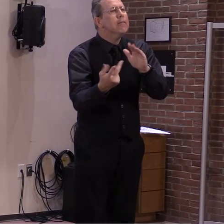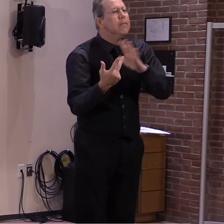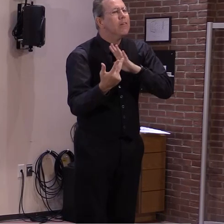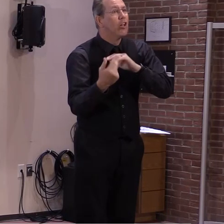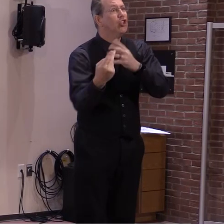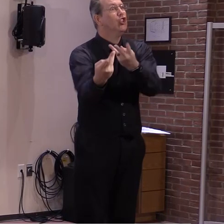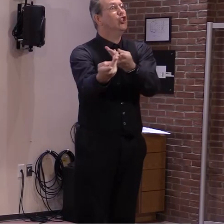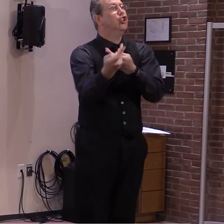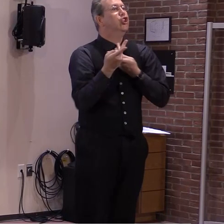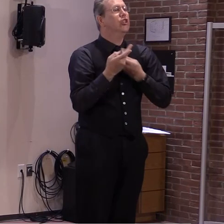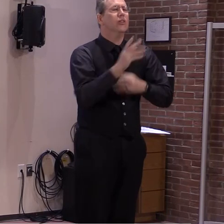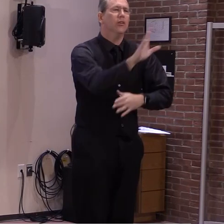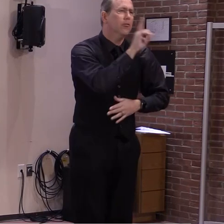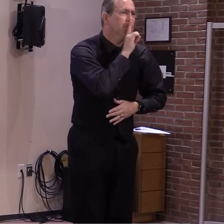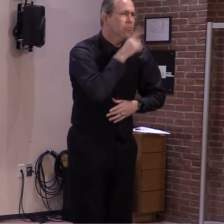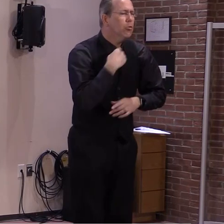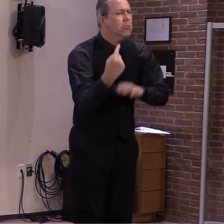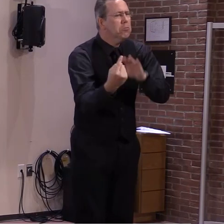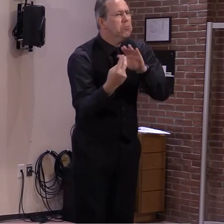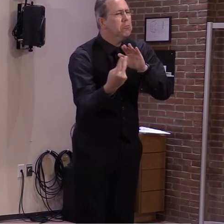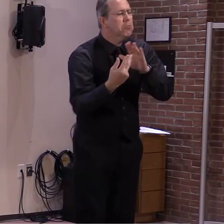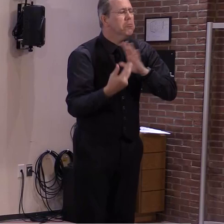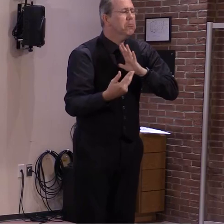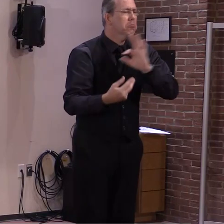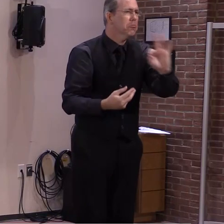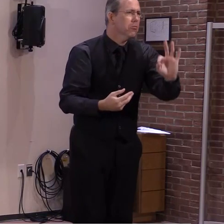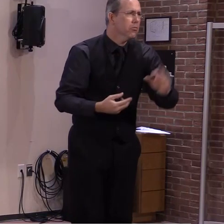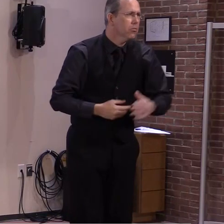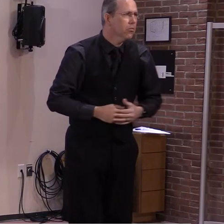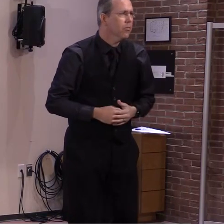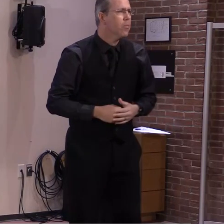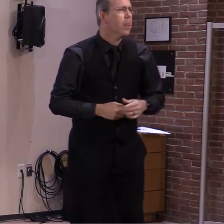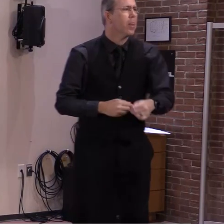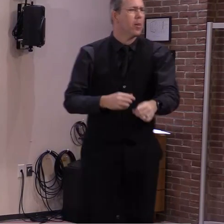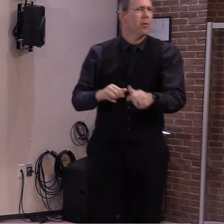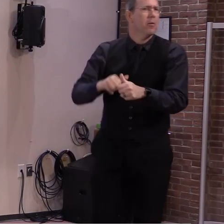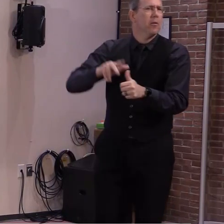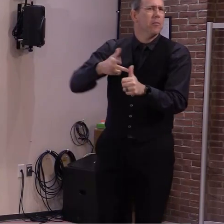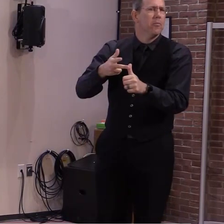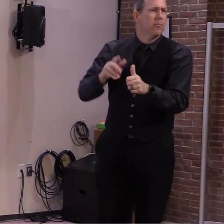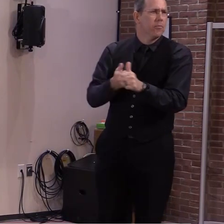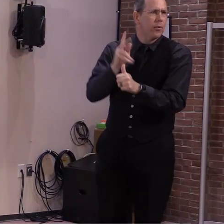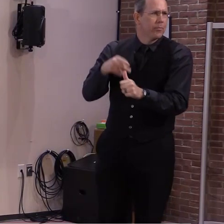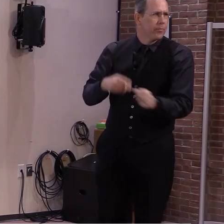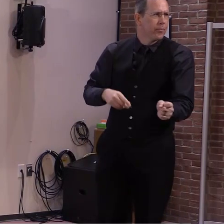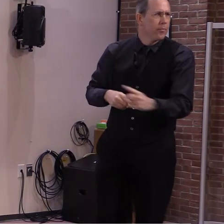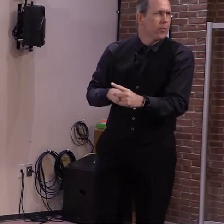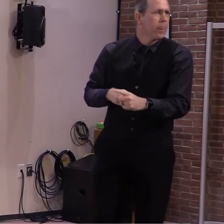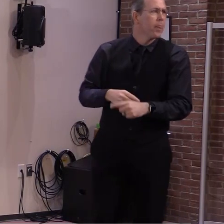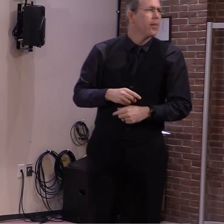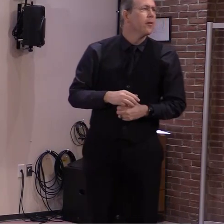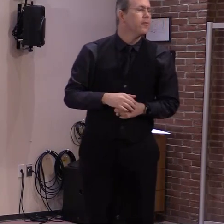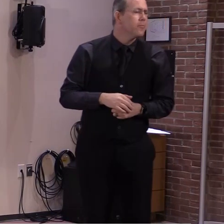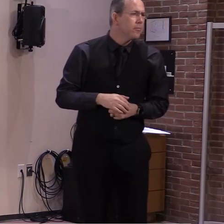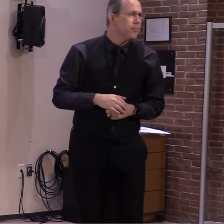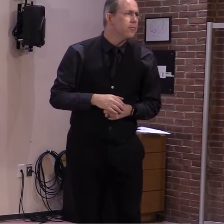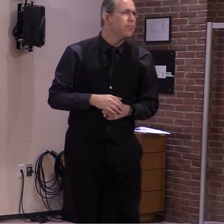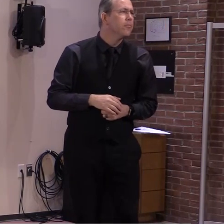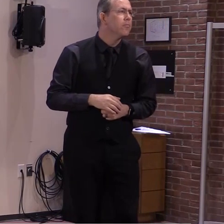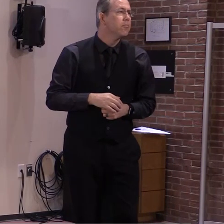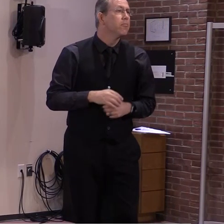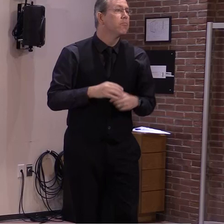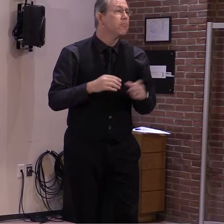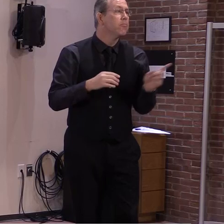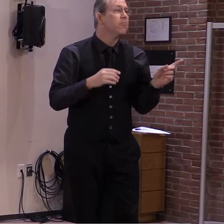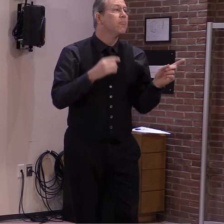And if this is successful, do you have any anticipation of future mobile clinics when the final age bracket opens up, or are you